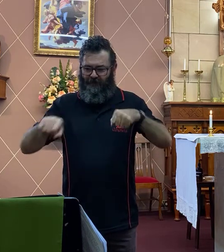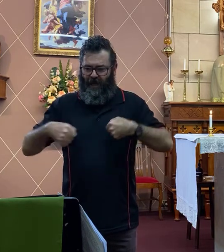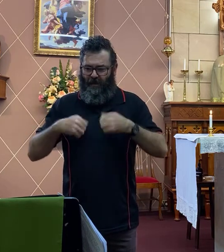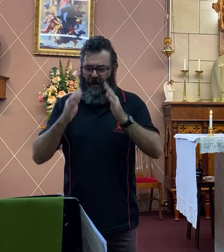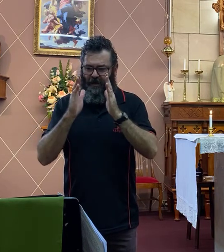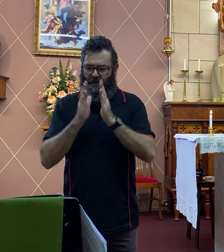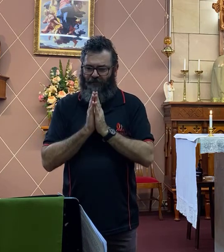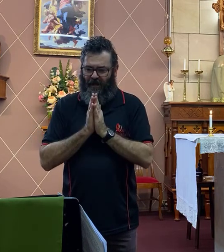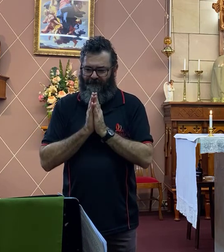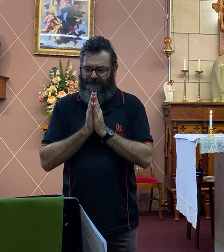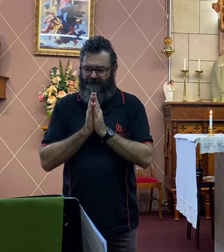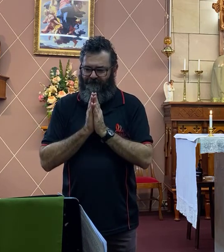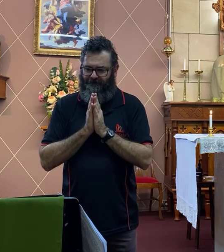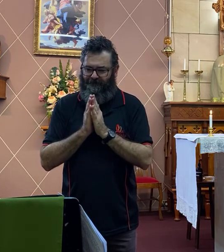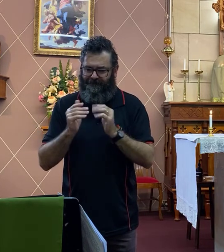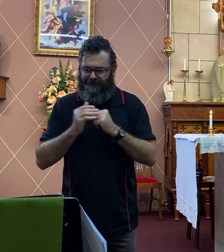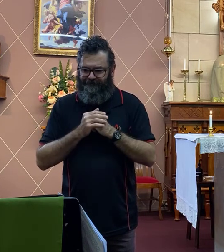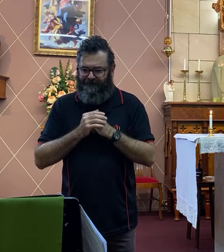Lord, receive our prayer.